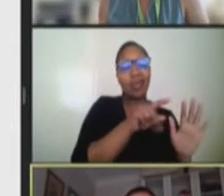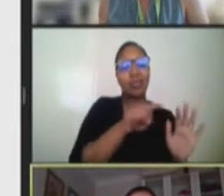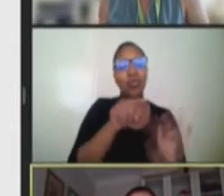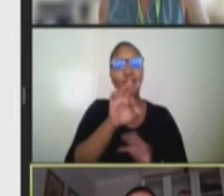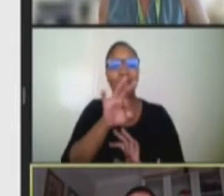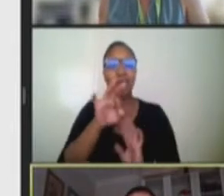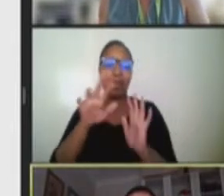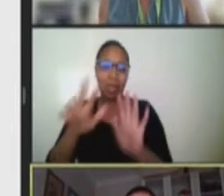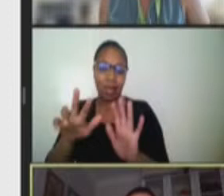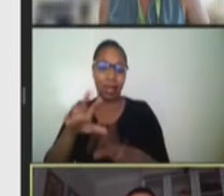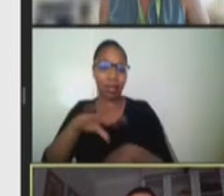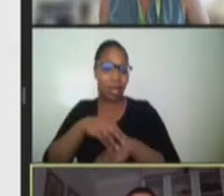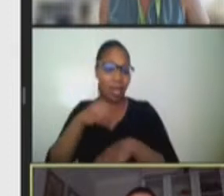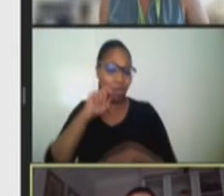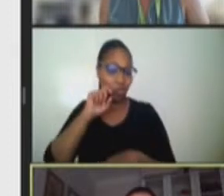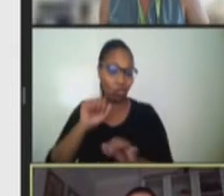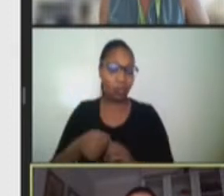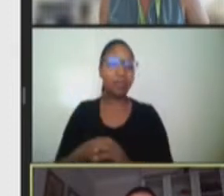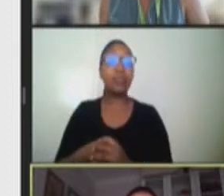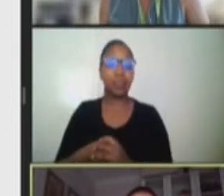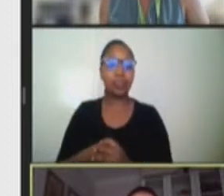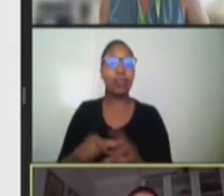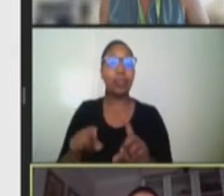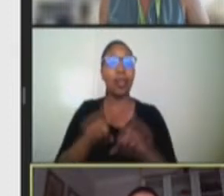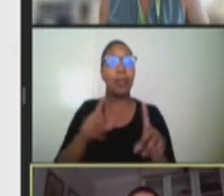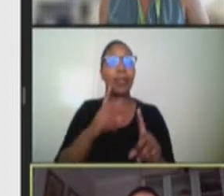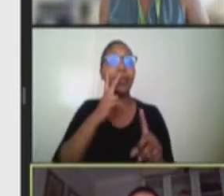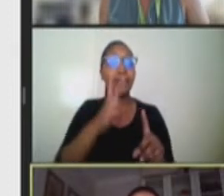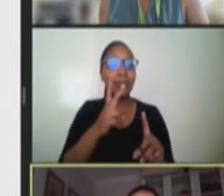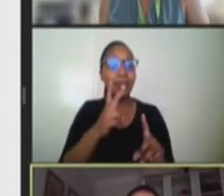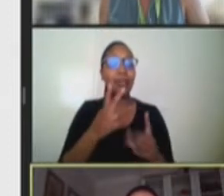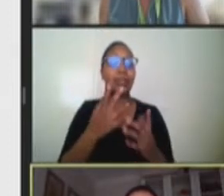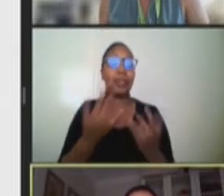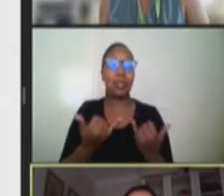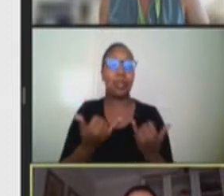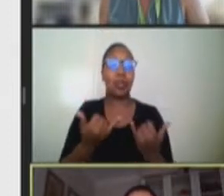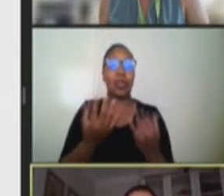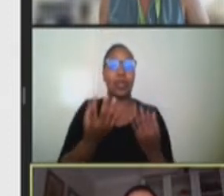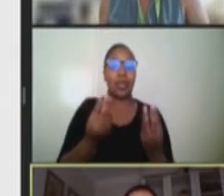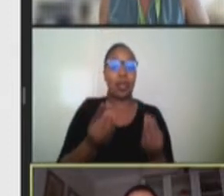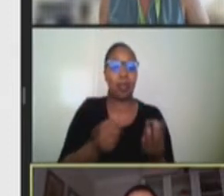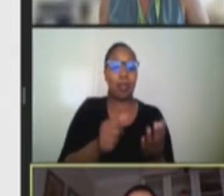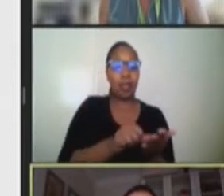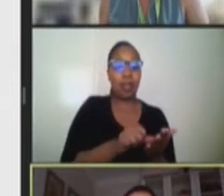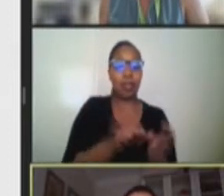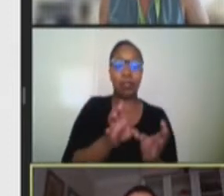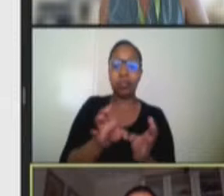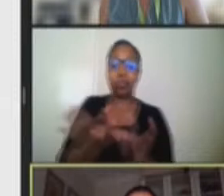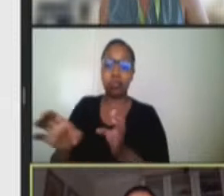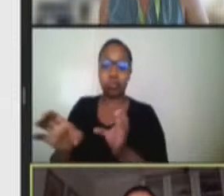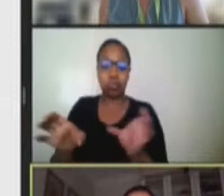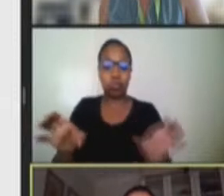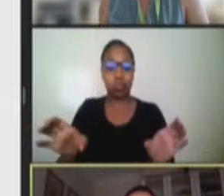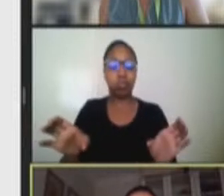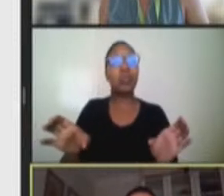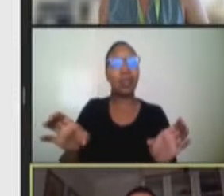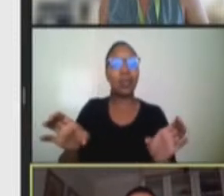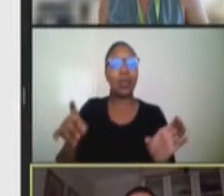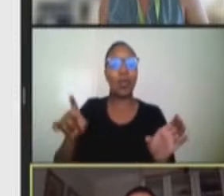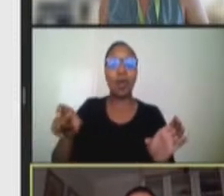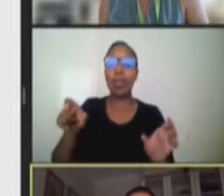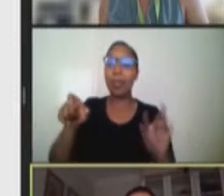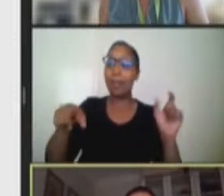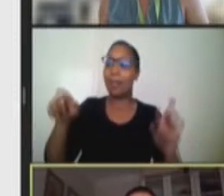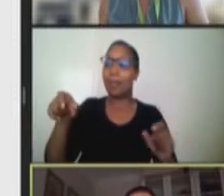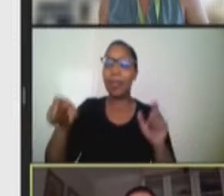when you look at the incidence risk of admissions, where you divide the number of admissions by the population size, you can see that the highest